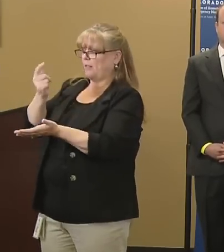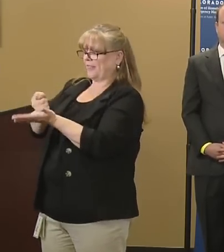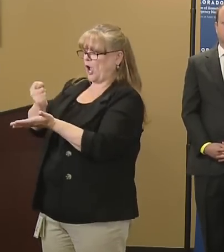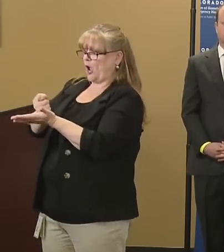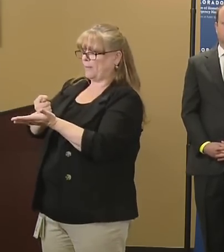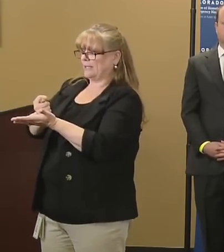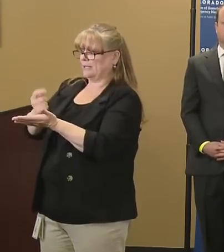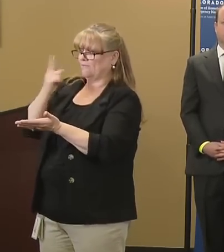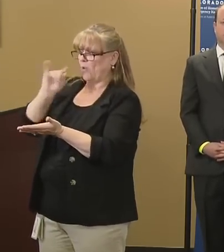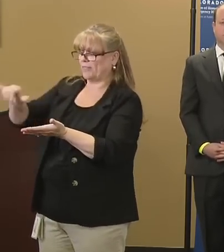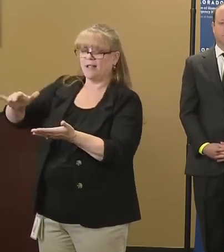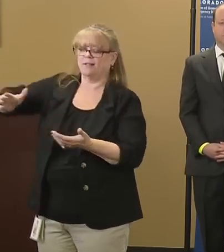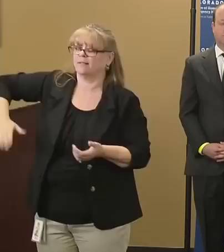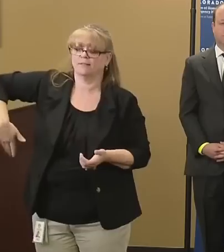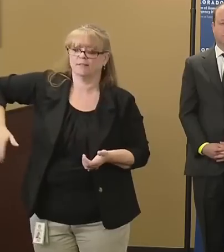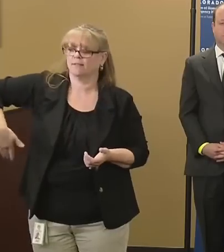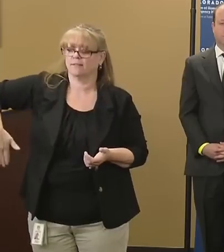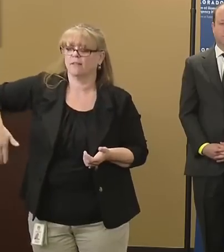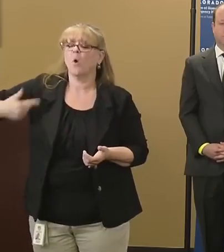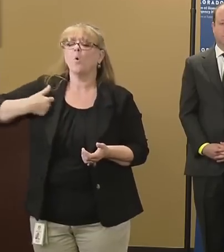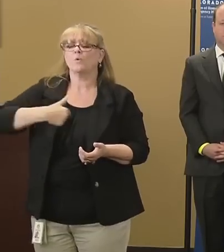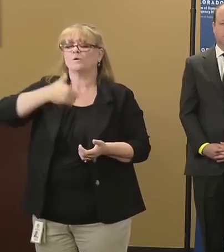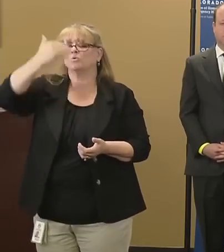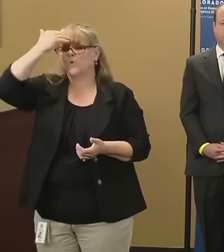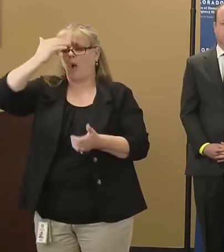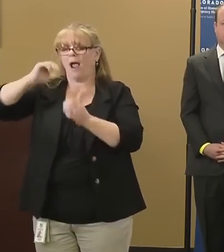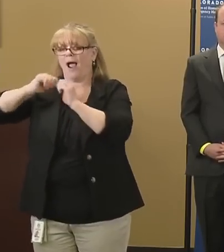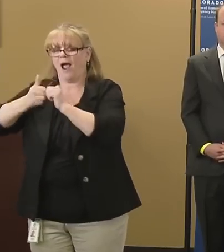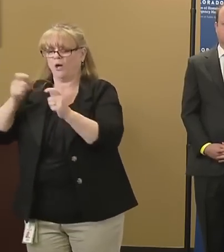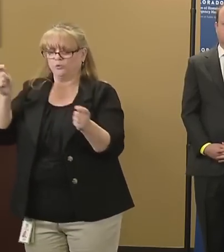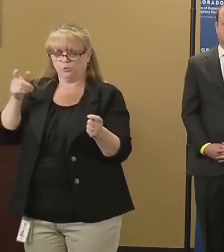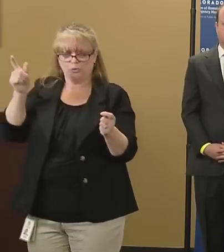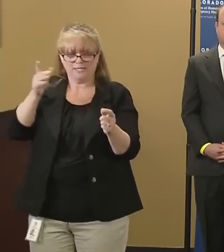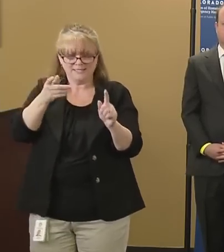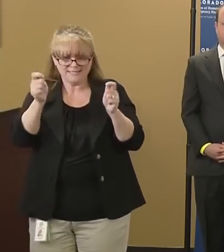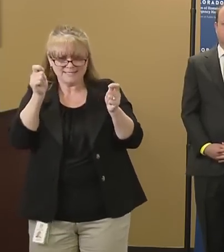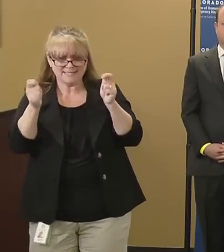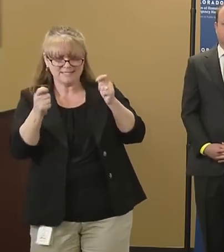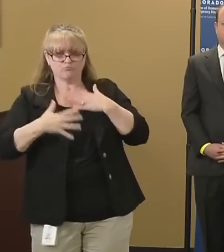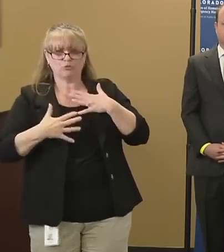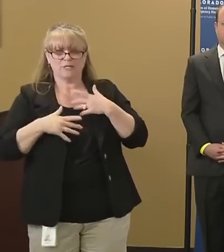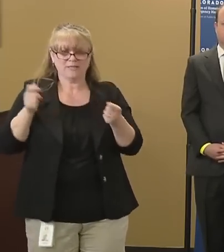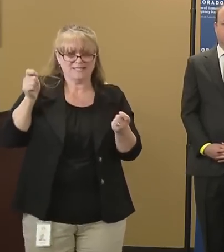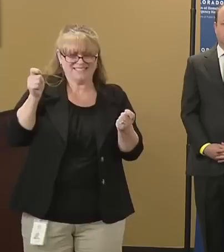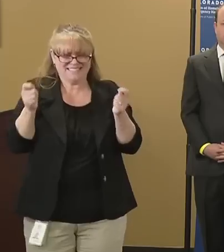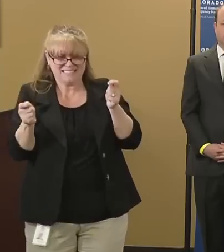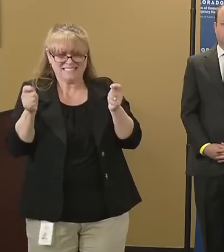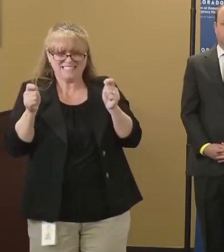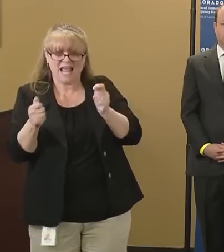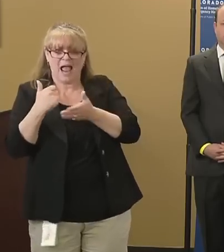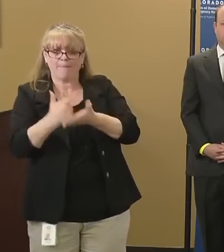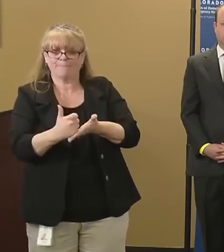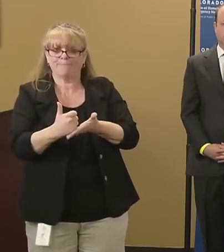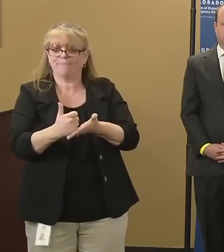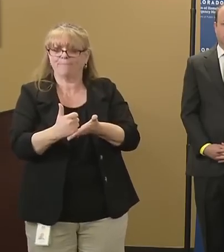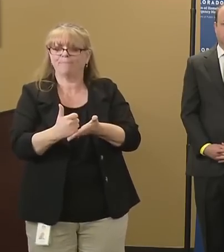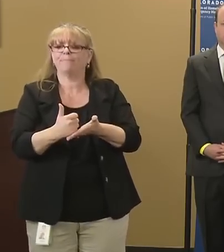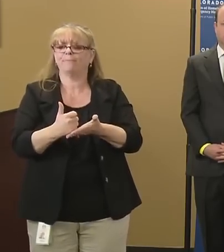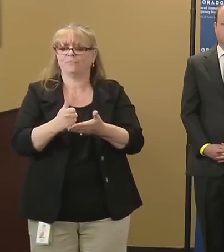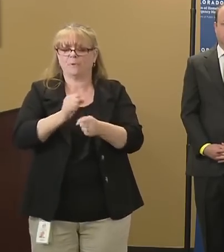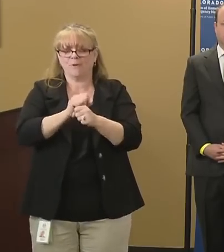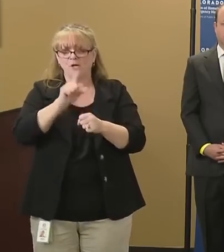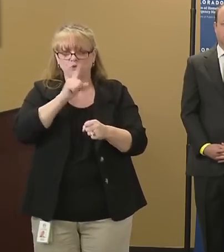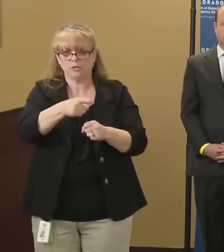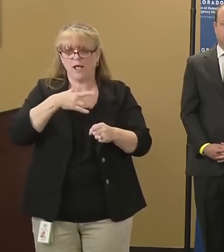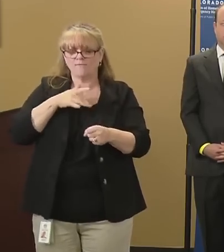has very evidence-based with how we adjust the mechanical ventilator so that it properly gets oxygen into the body